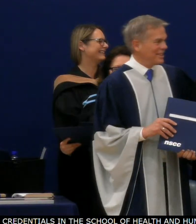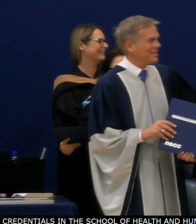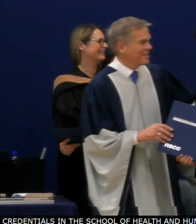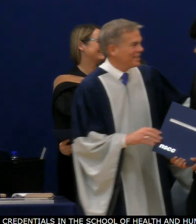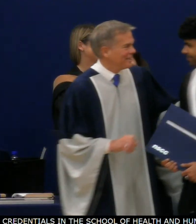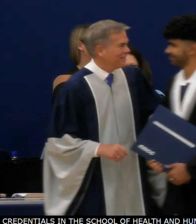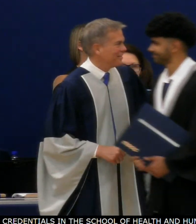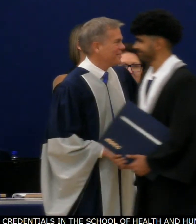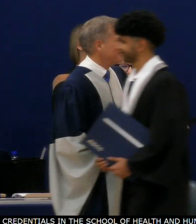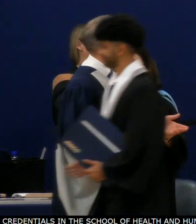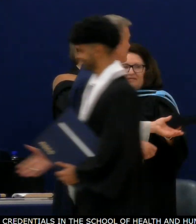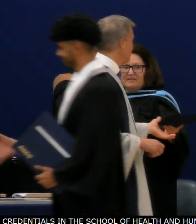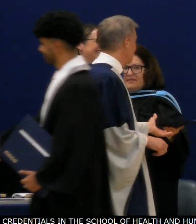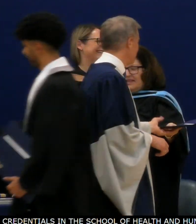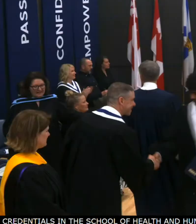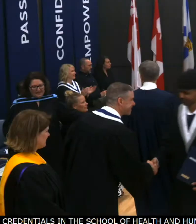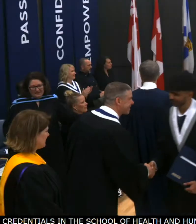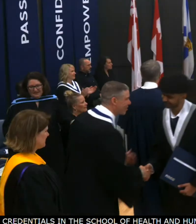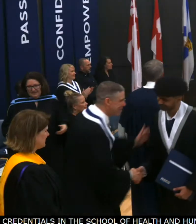Leah Walker.